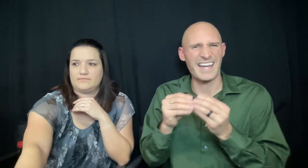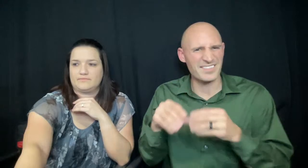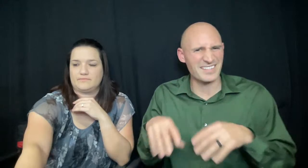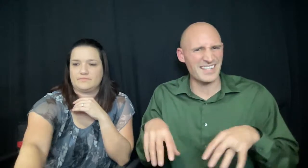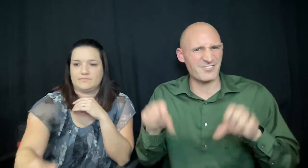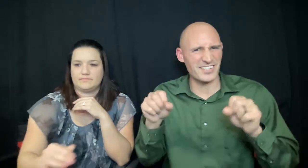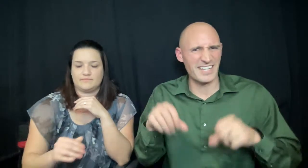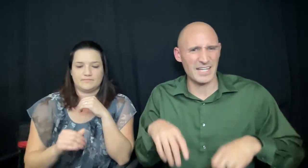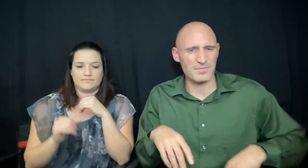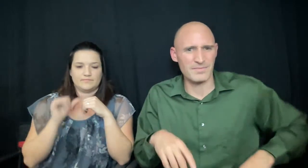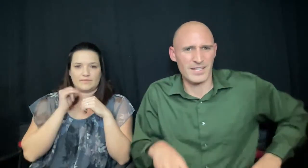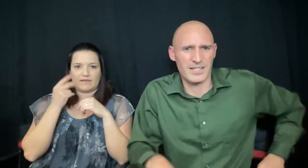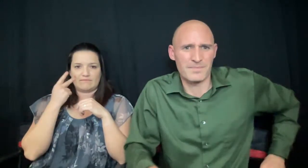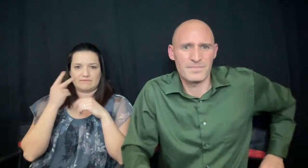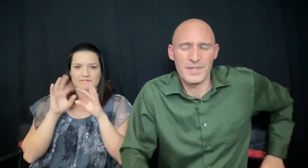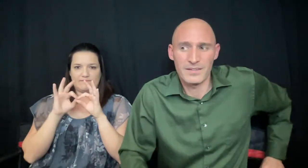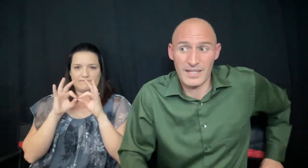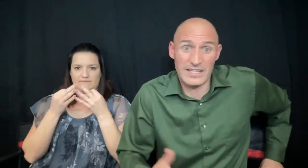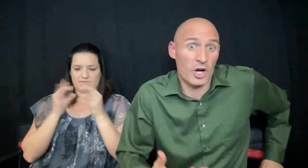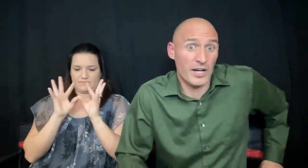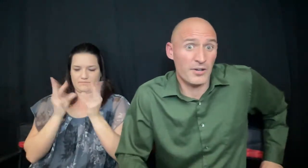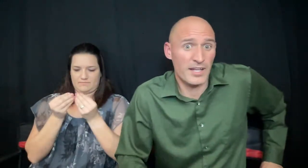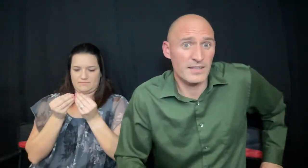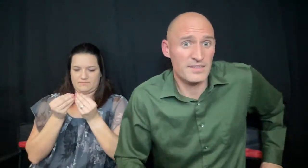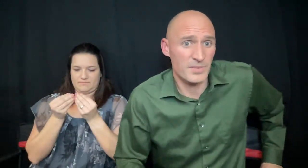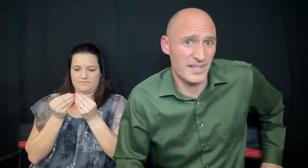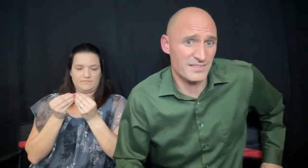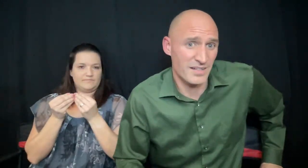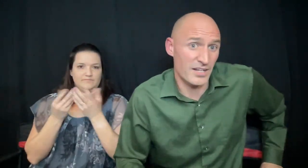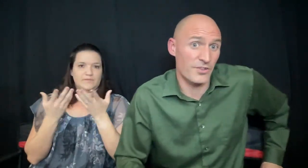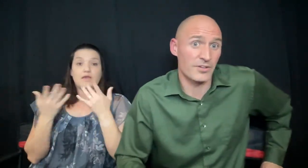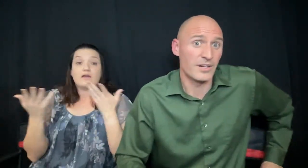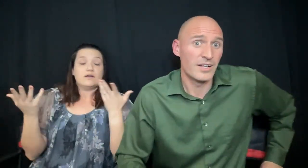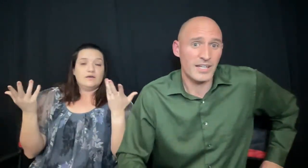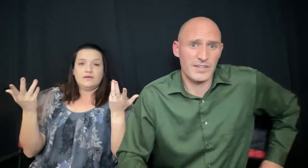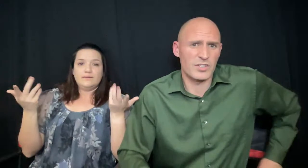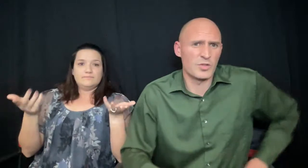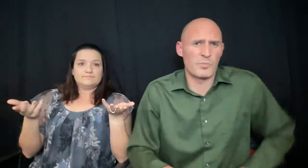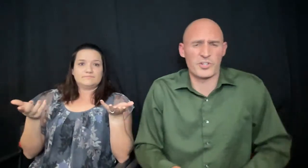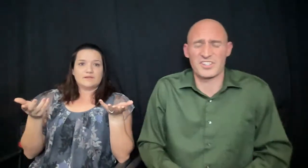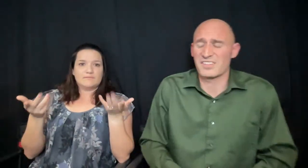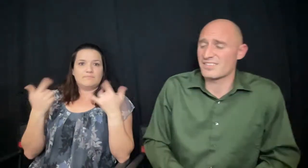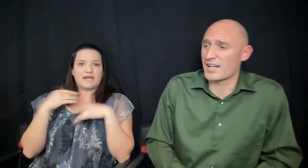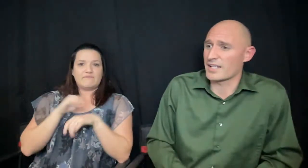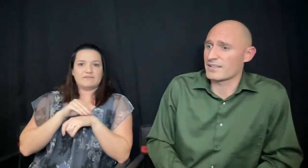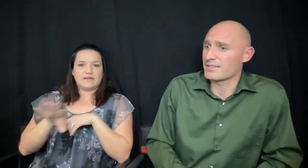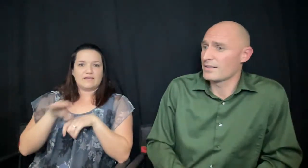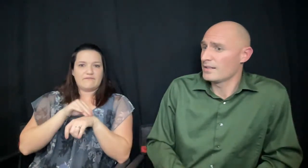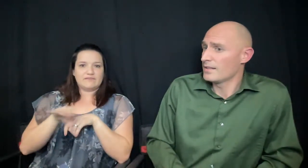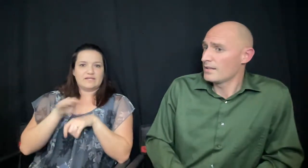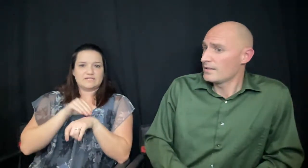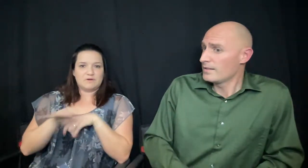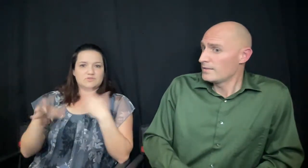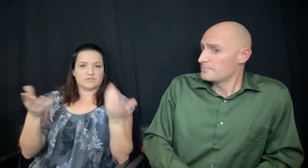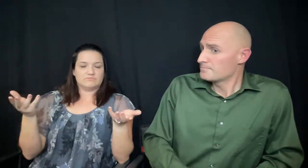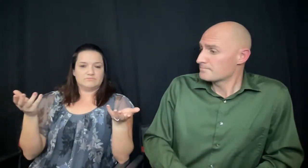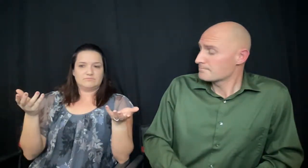haven't seen that really take up in our area at least, but that's another kind of a new emerging sign. But having that exposure,